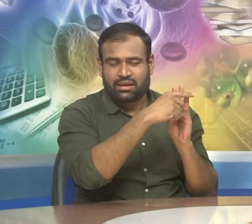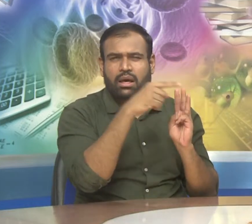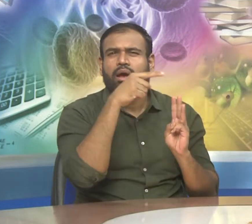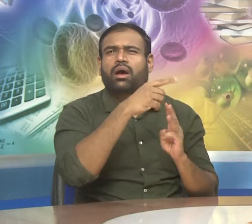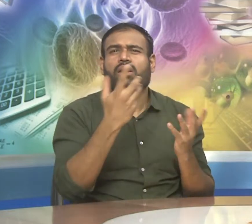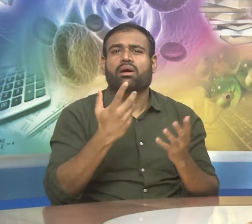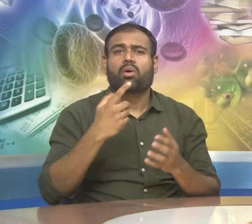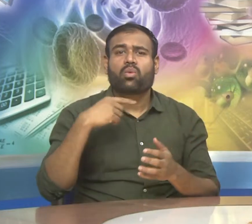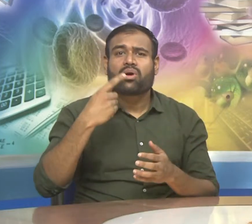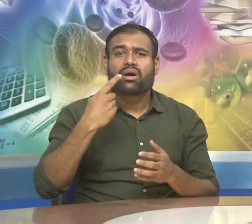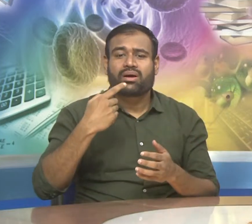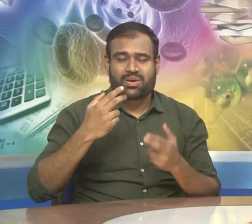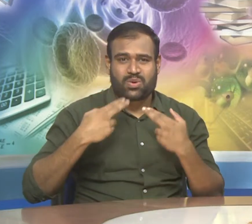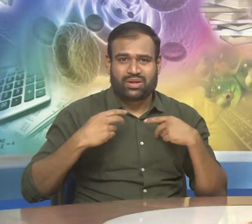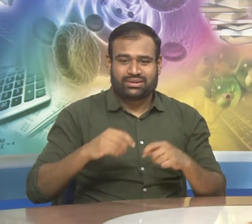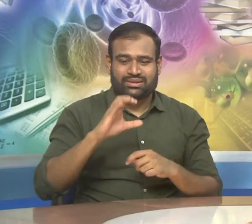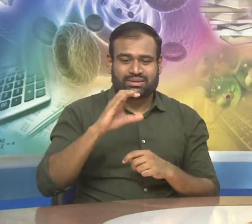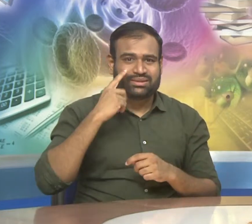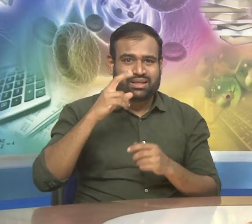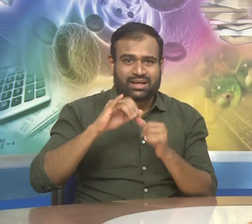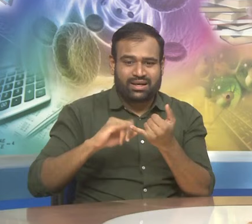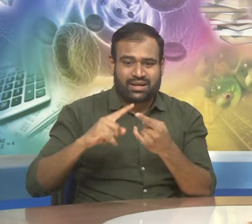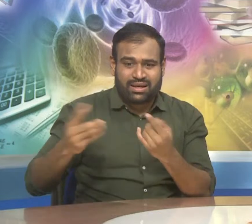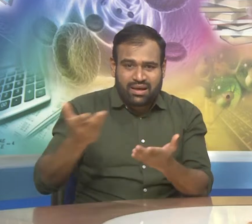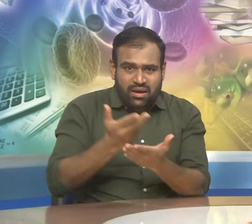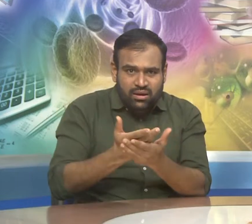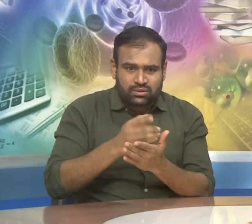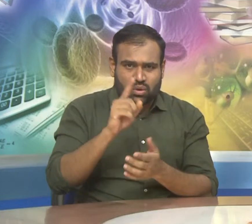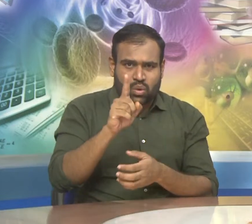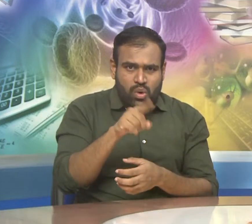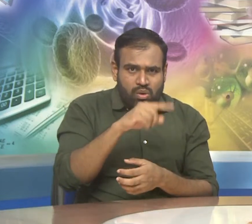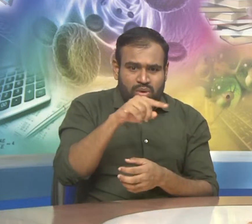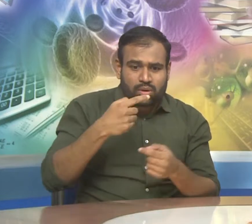penalty had been given, but there are no